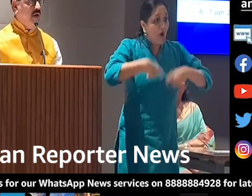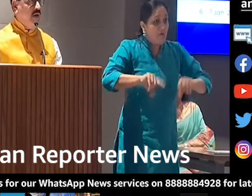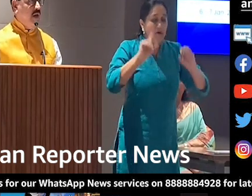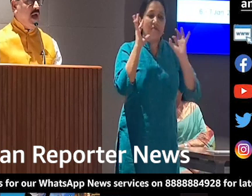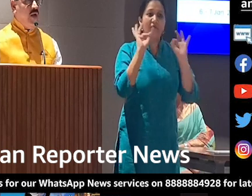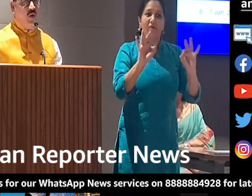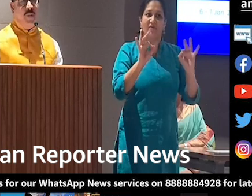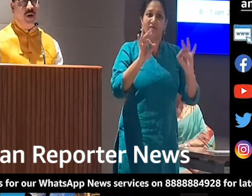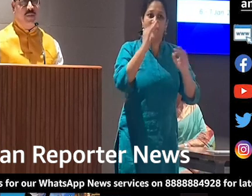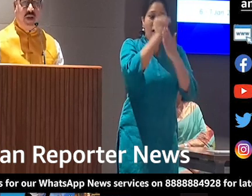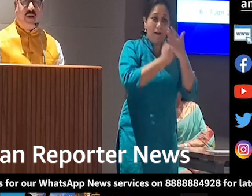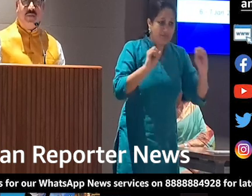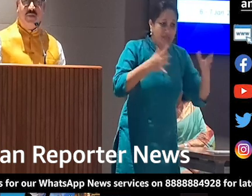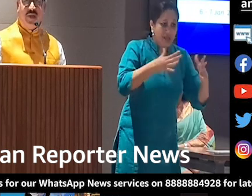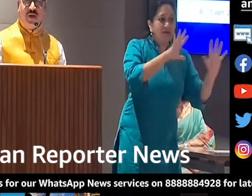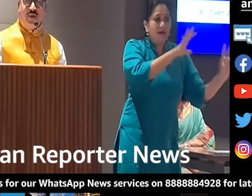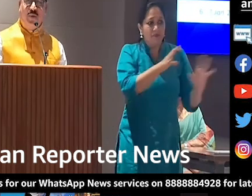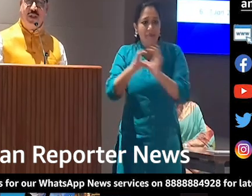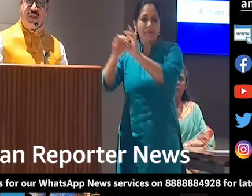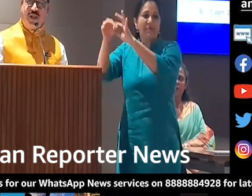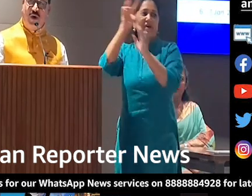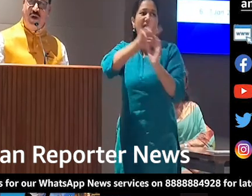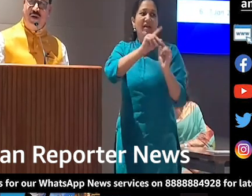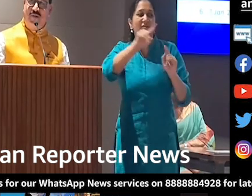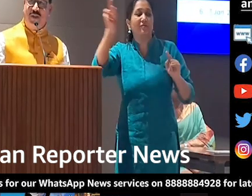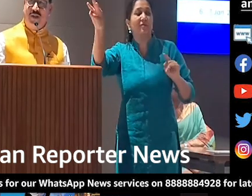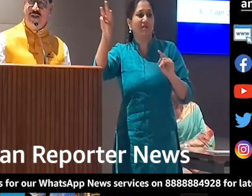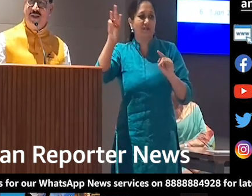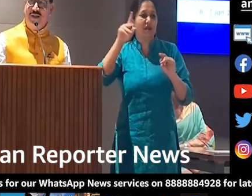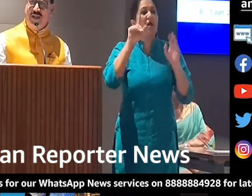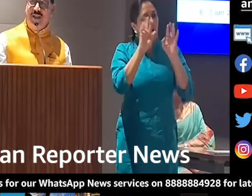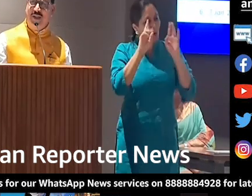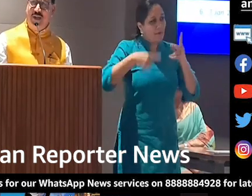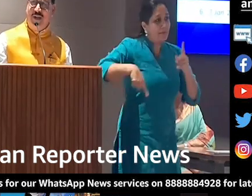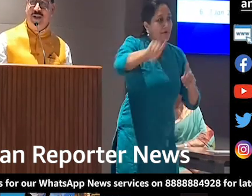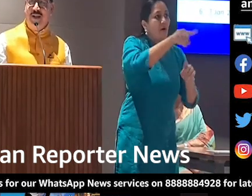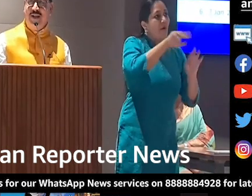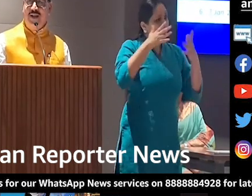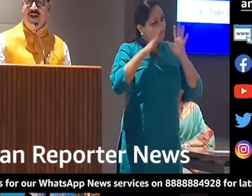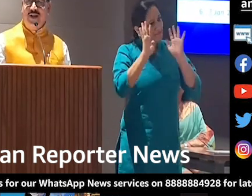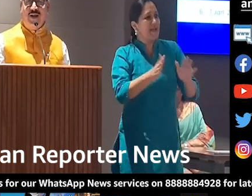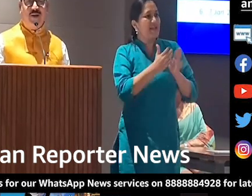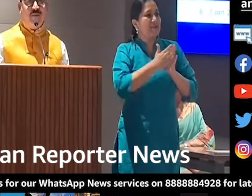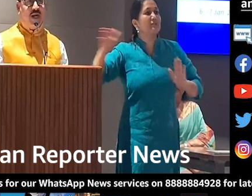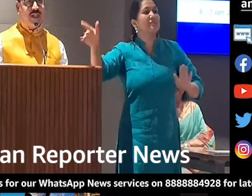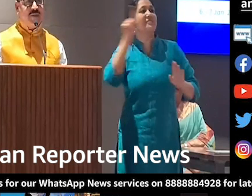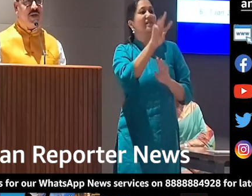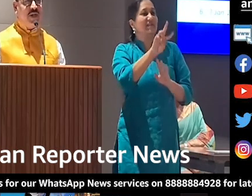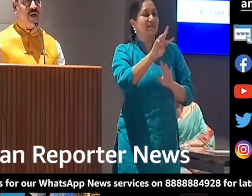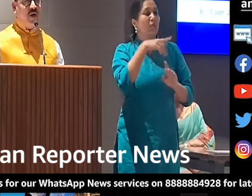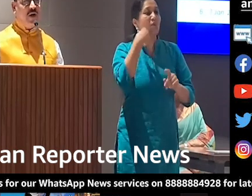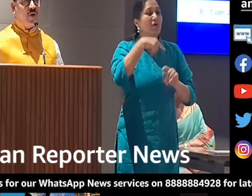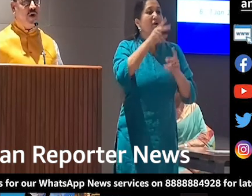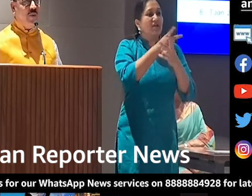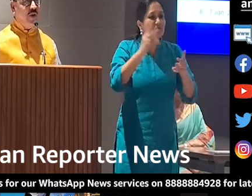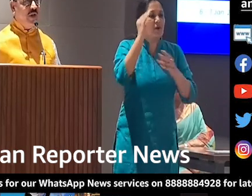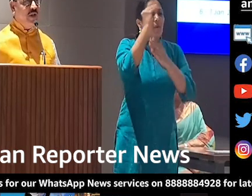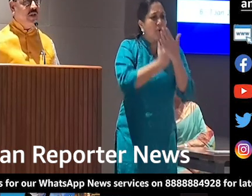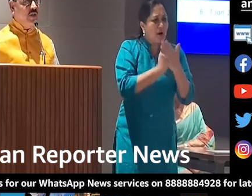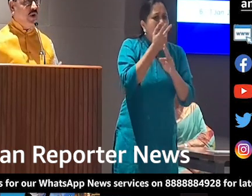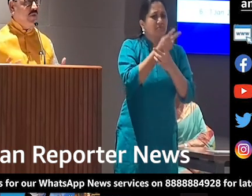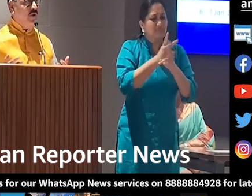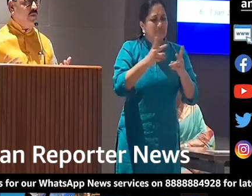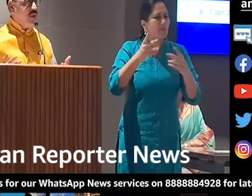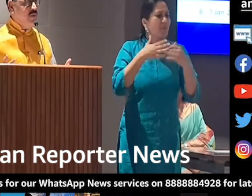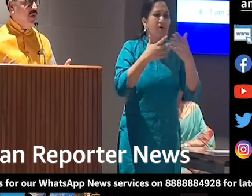here, and I hope and pray that you will stay on with us till 13th, participating or contributing